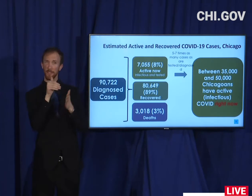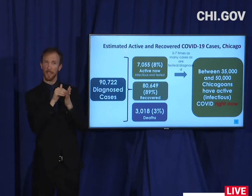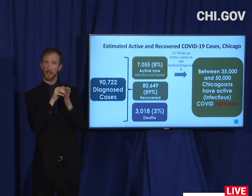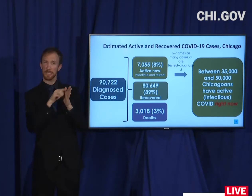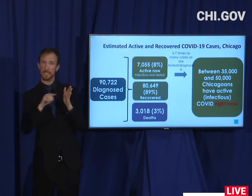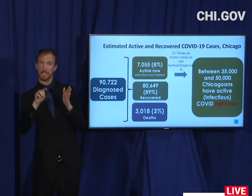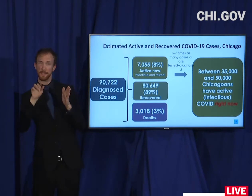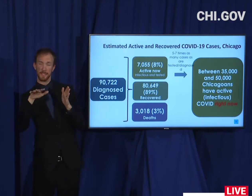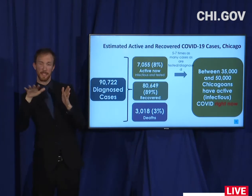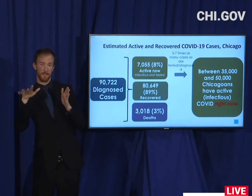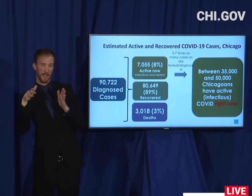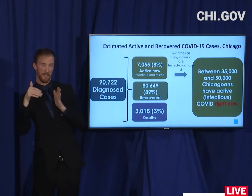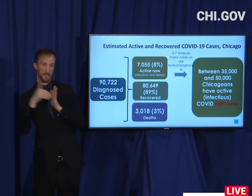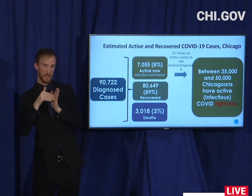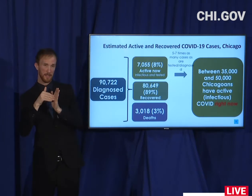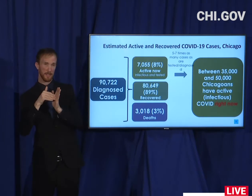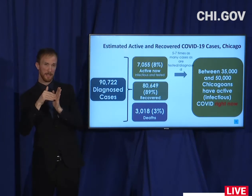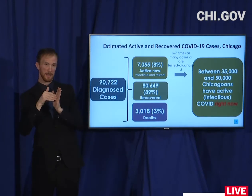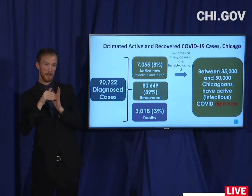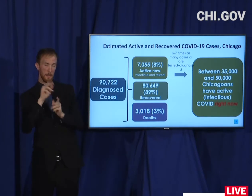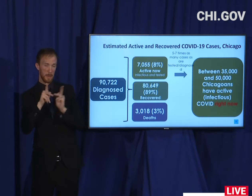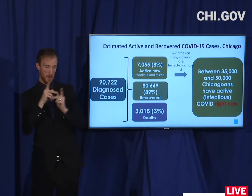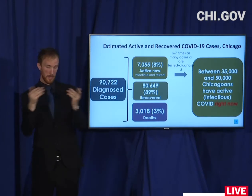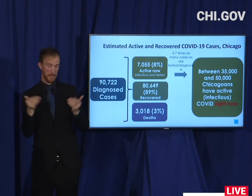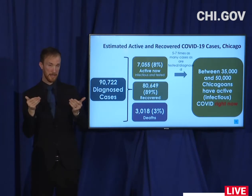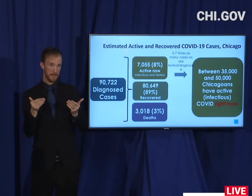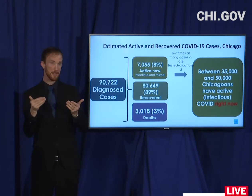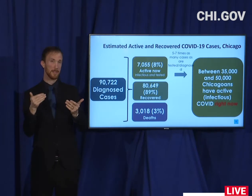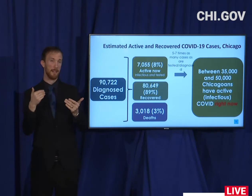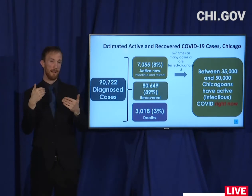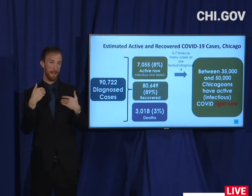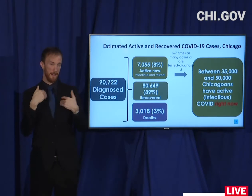have active, meaning infectious COVID, right now.